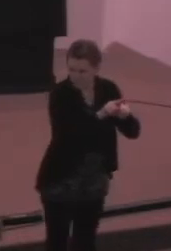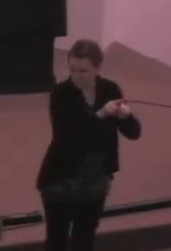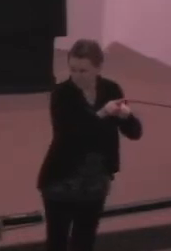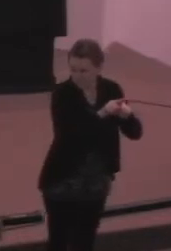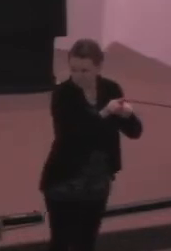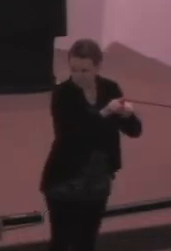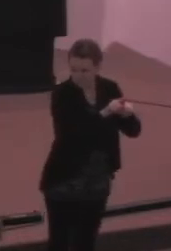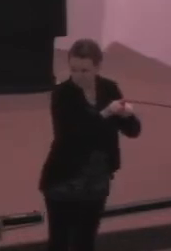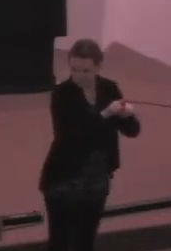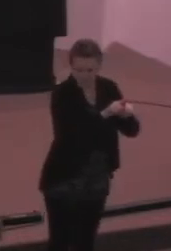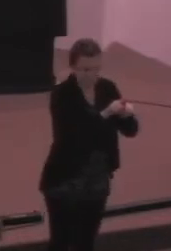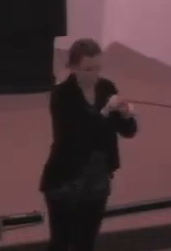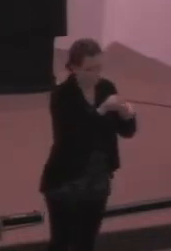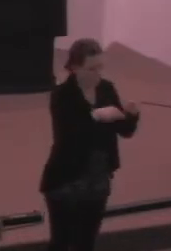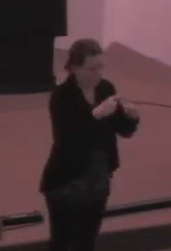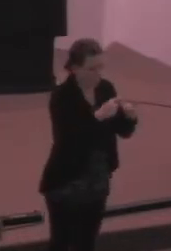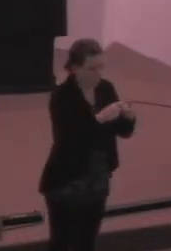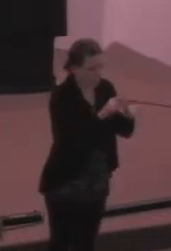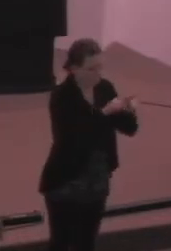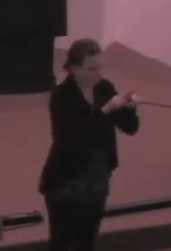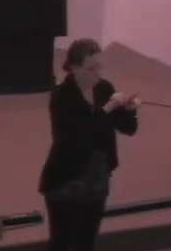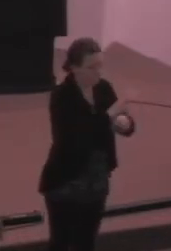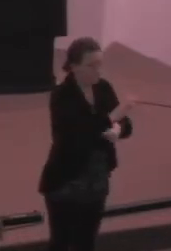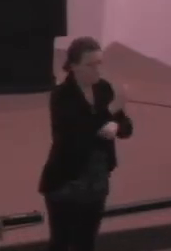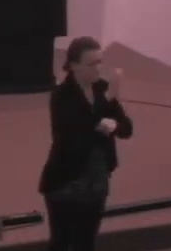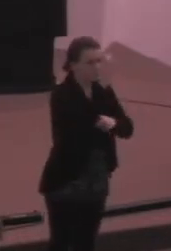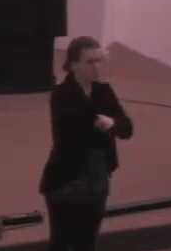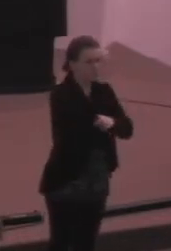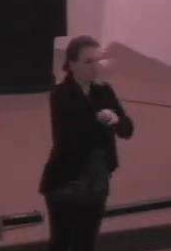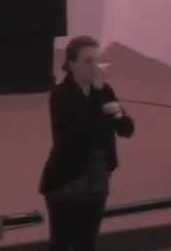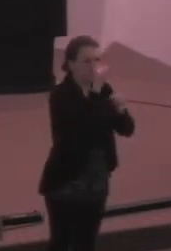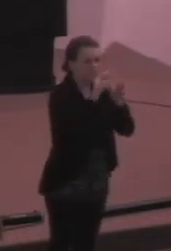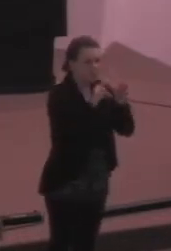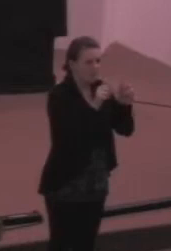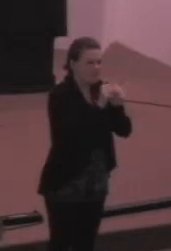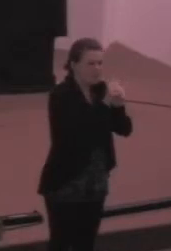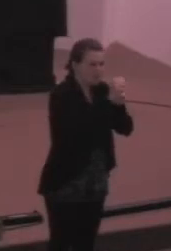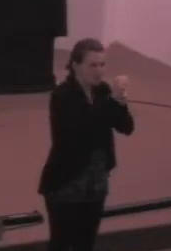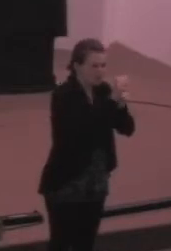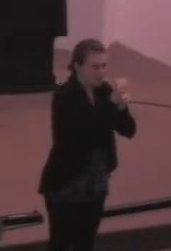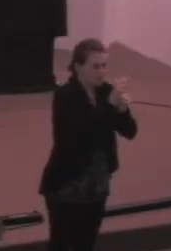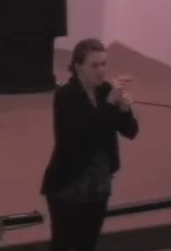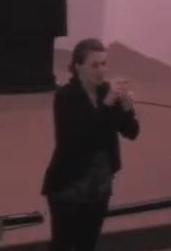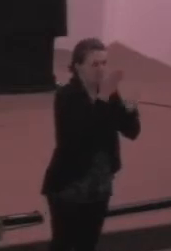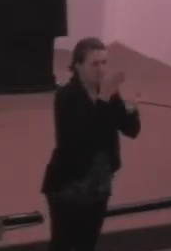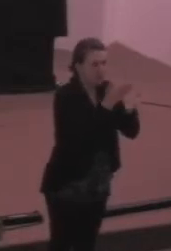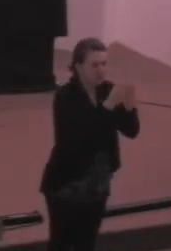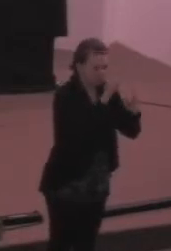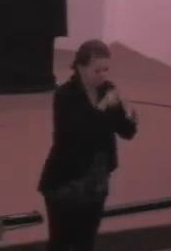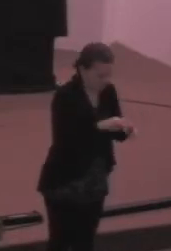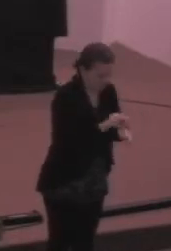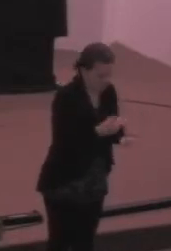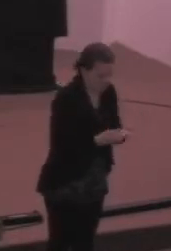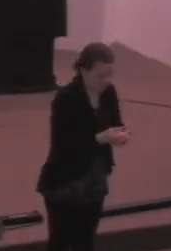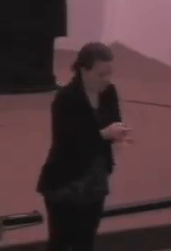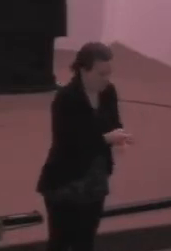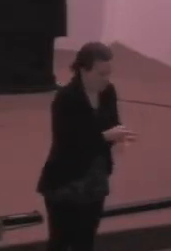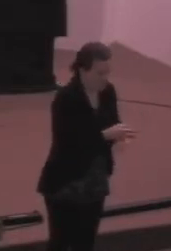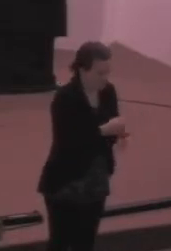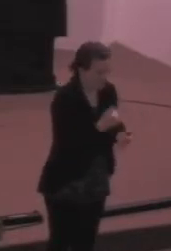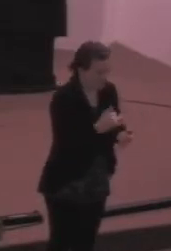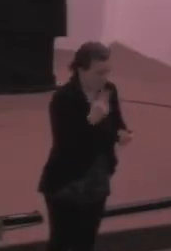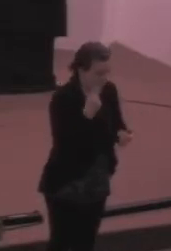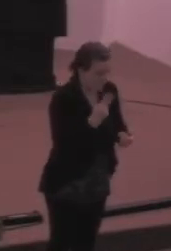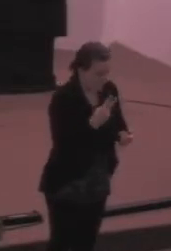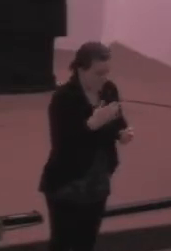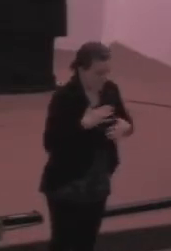the star they had seen when it rose went ahead of them until it stopped over the place where the child was. When they saw the star, they were